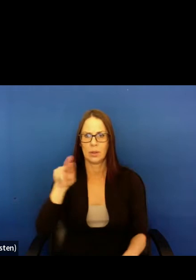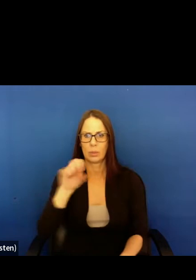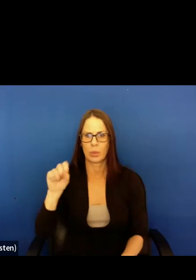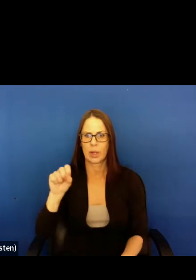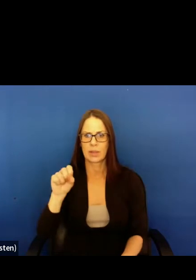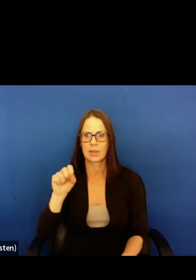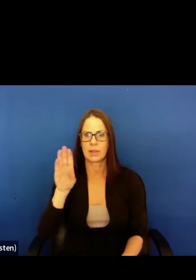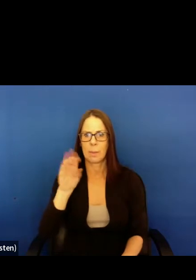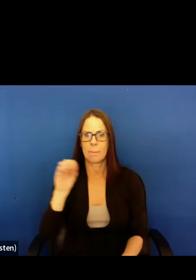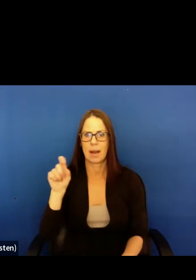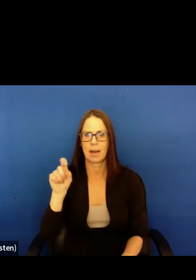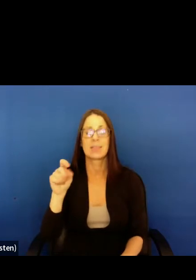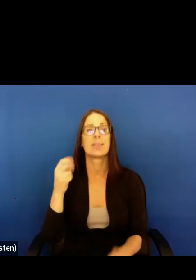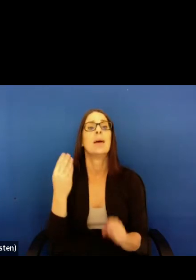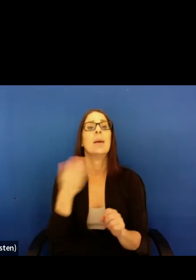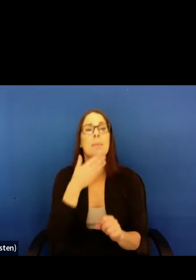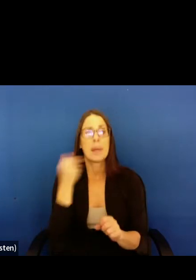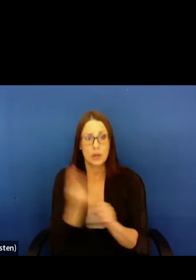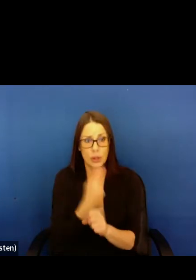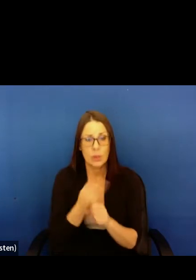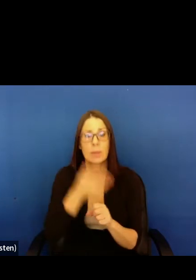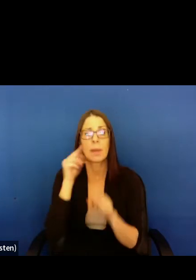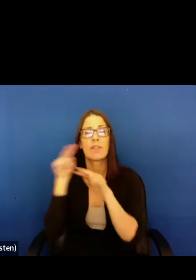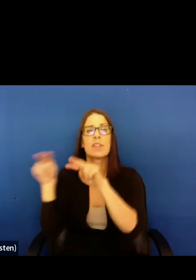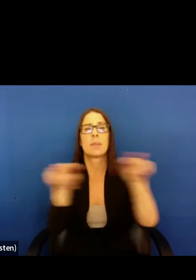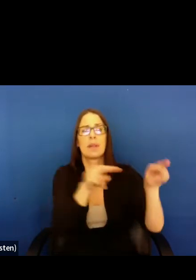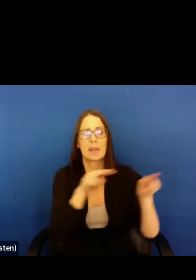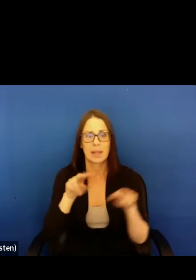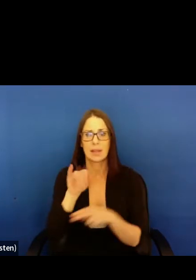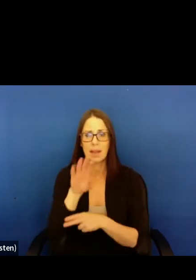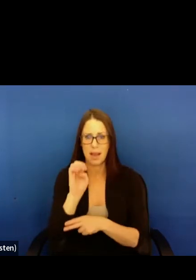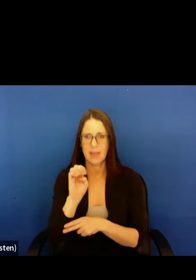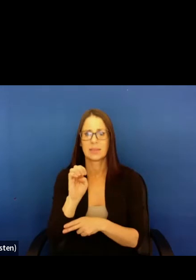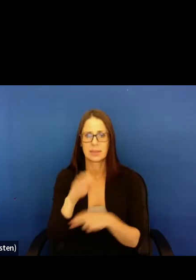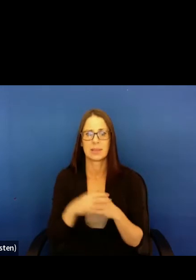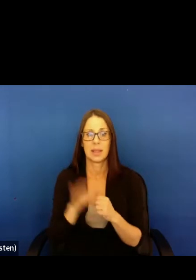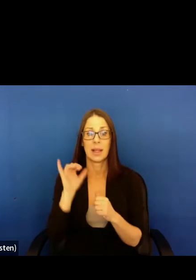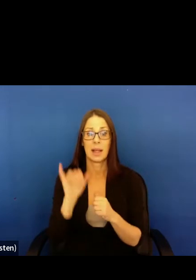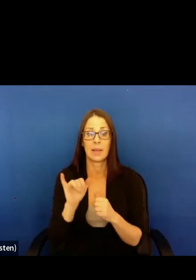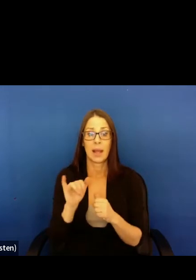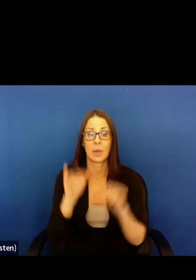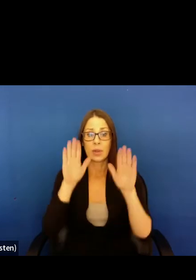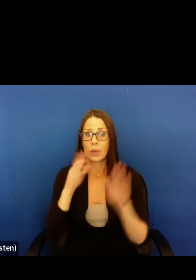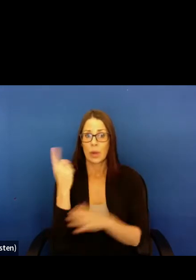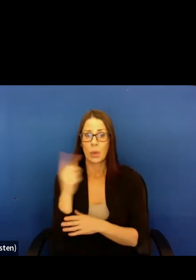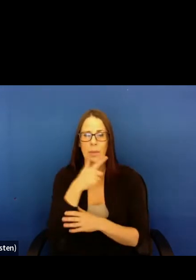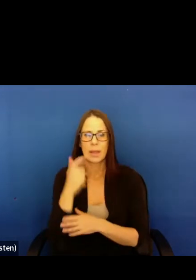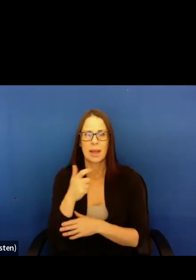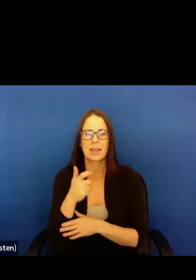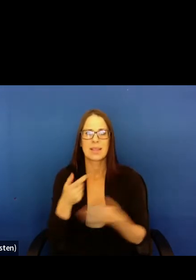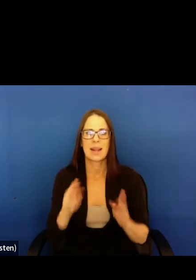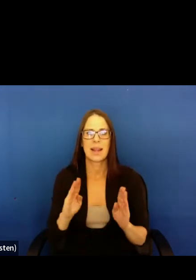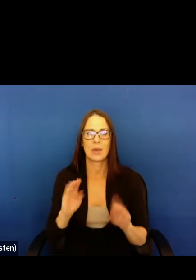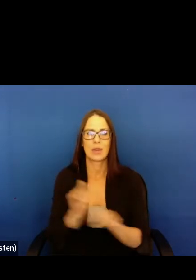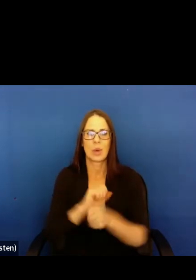improved use and better visibility to the ice surface. That was a great one because it allowed me to work hand in hand with the Massachusetts Architectural